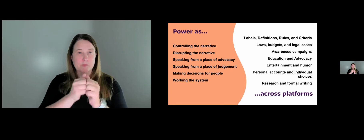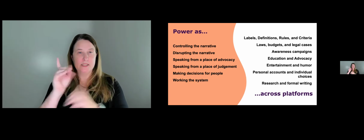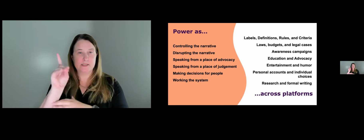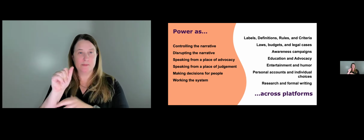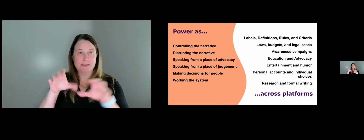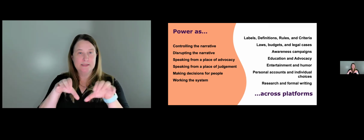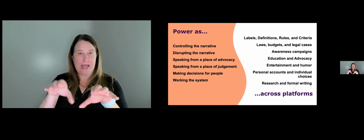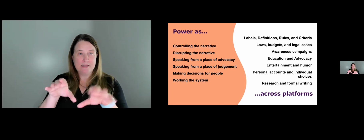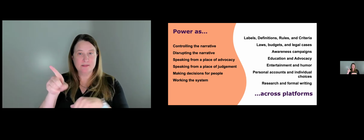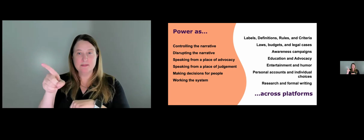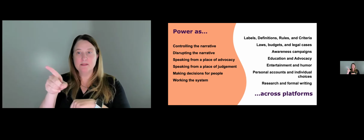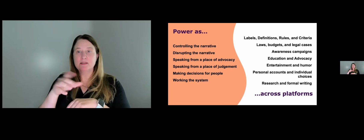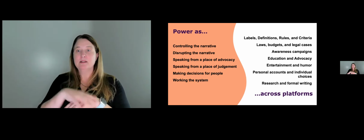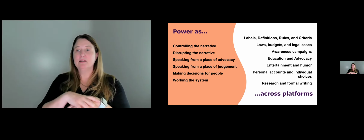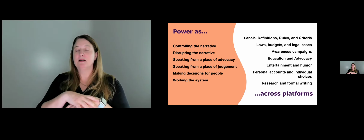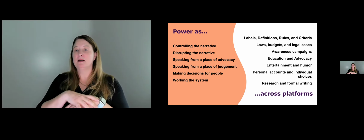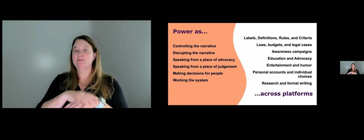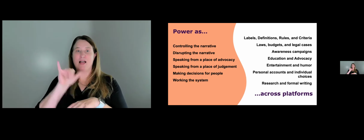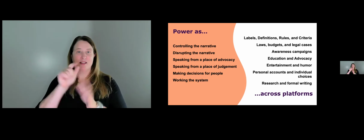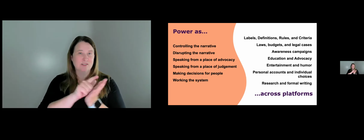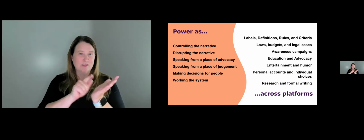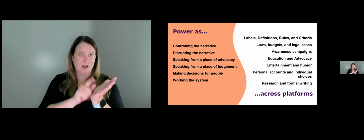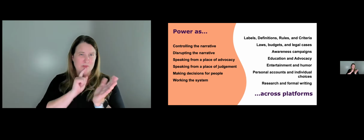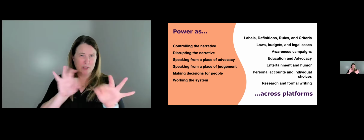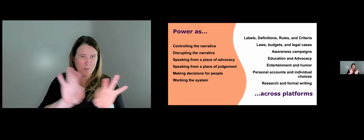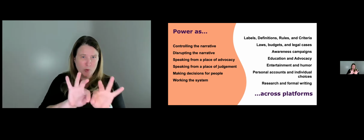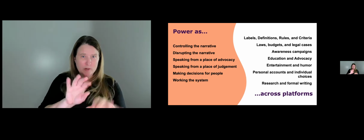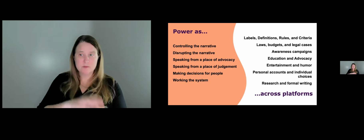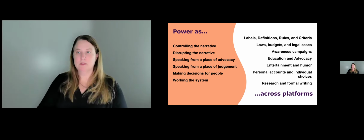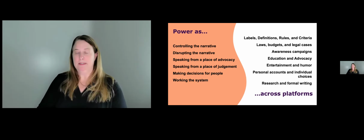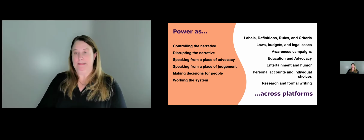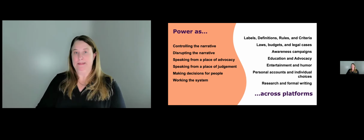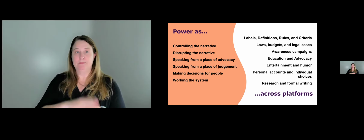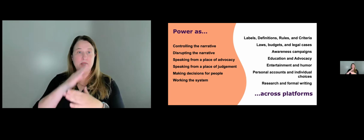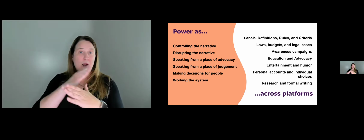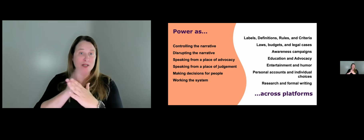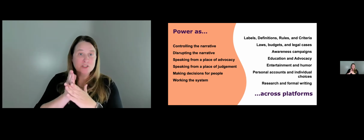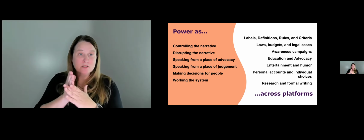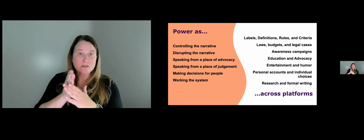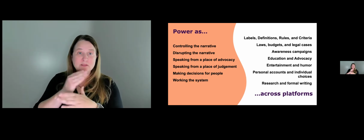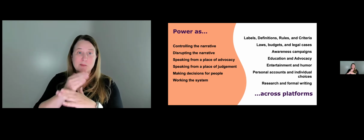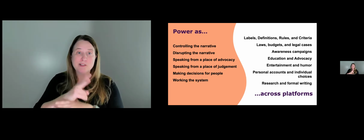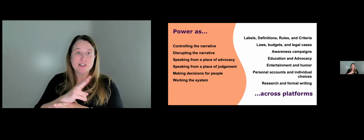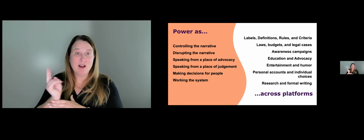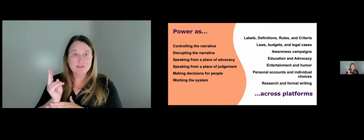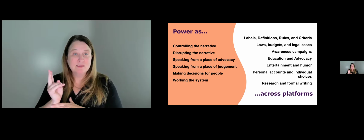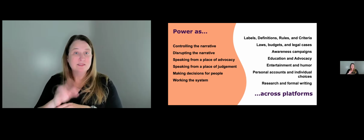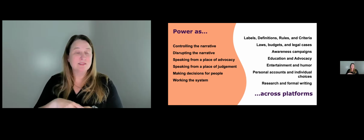As far as laws go, we talk about the ADA, Americans with Disabilities Act, and that's a very important